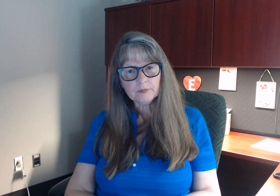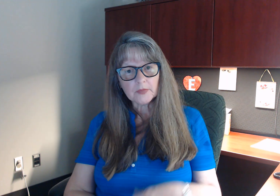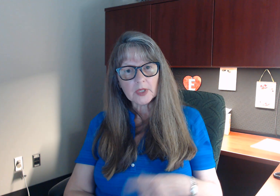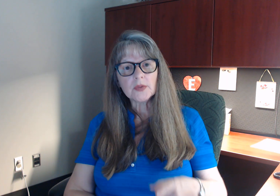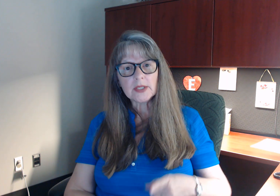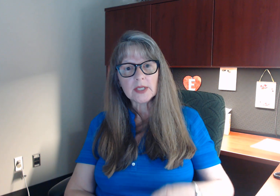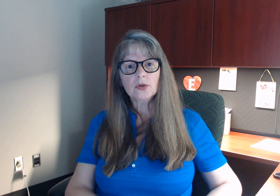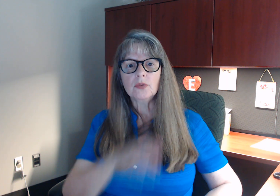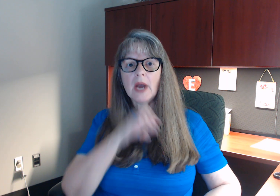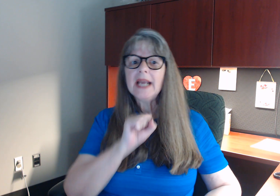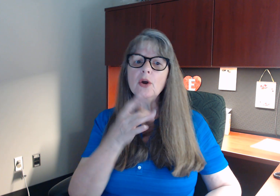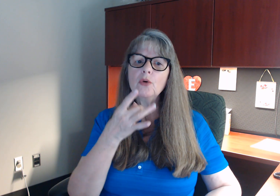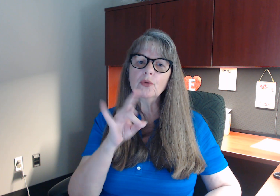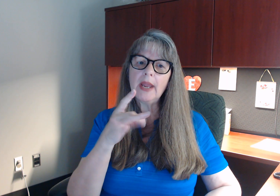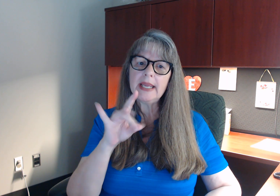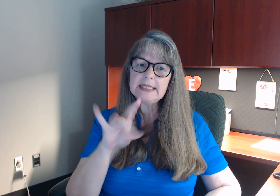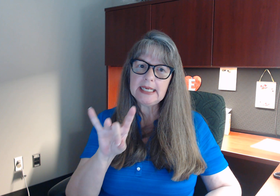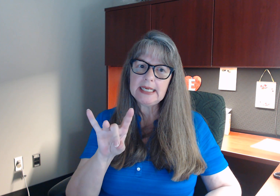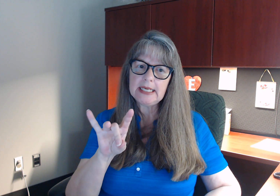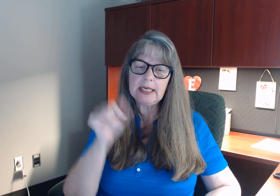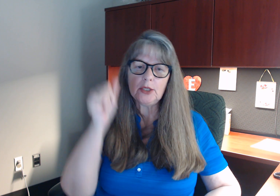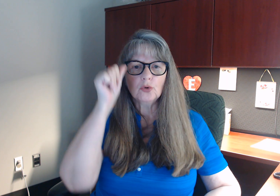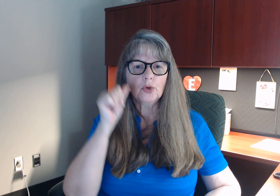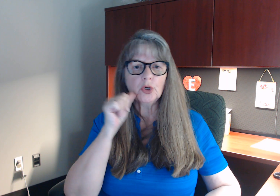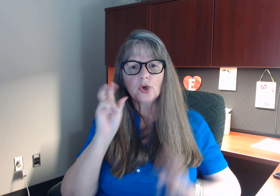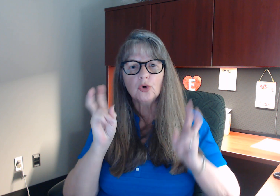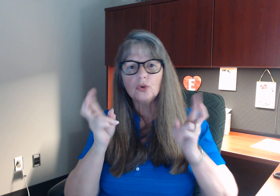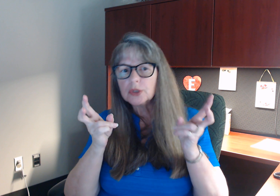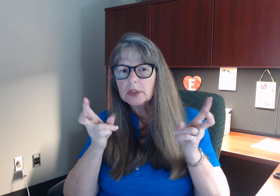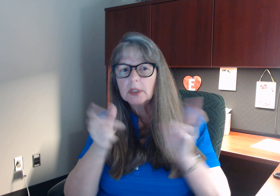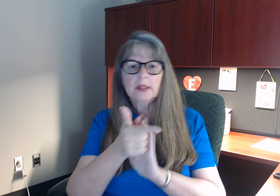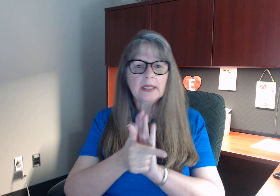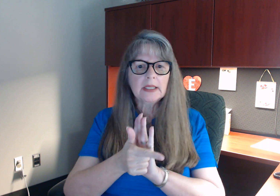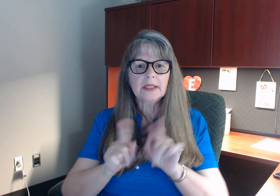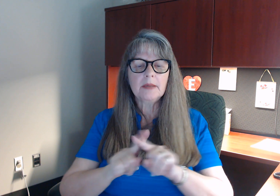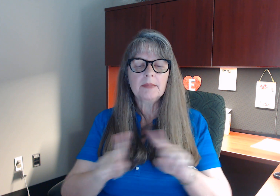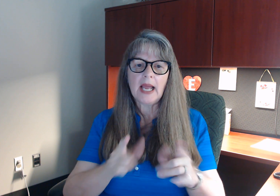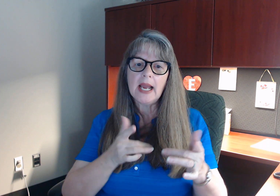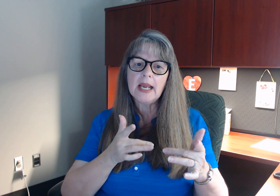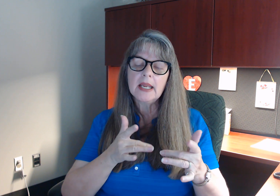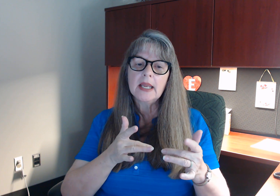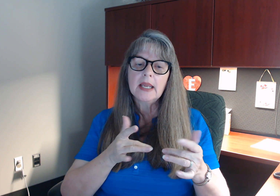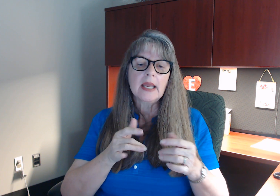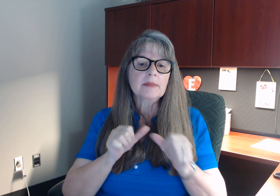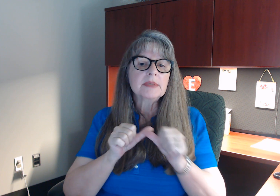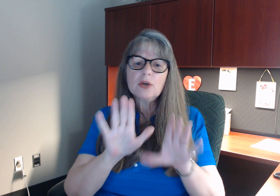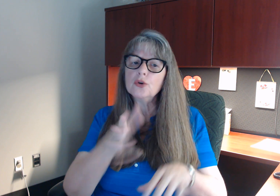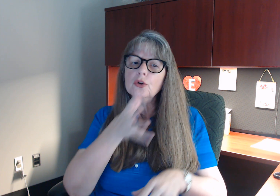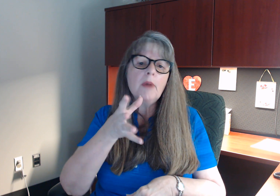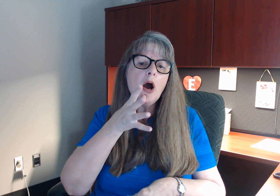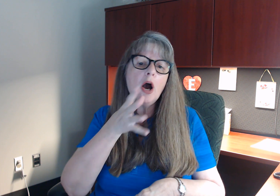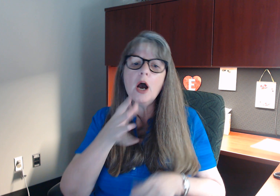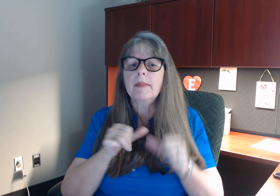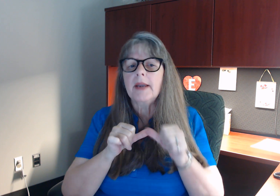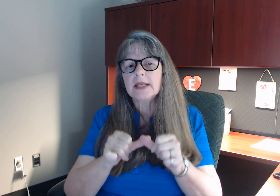So that's how you do. I know you're 18 and you're an adult legally, but I am still your mom, and I